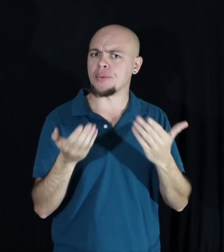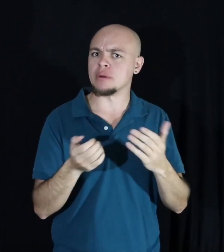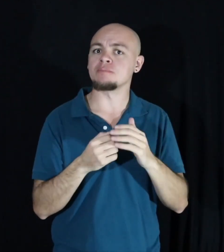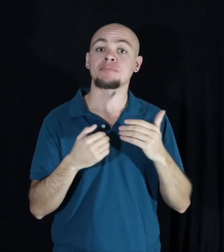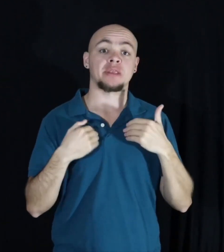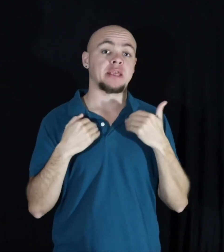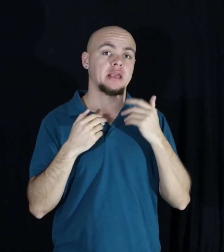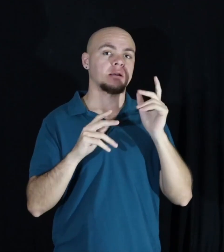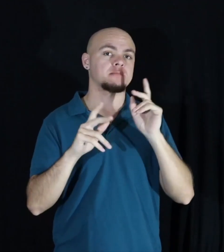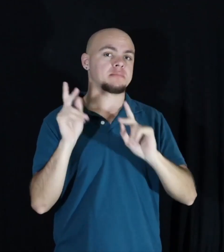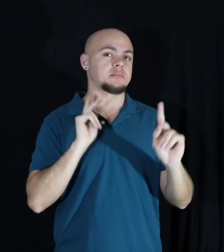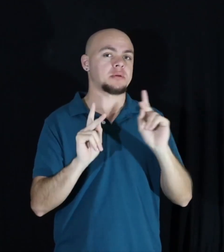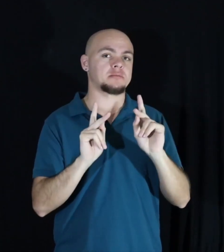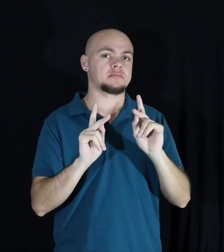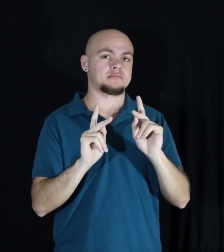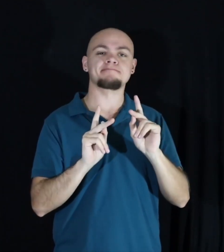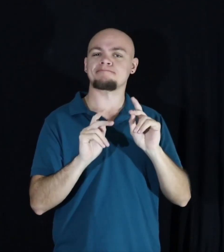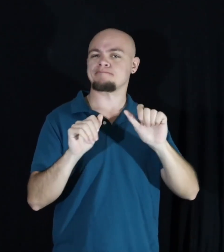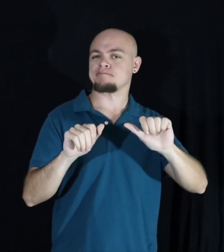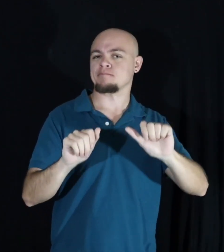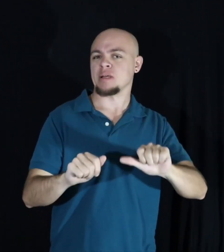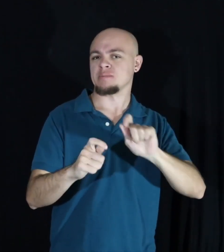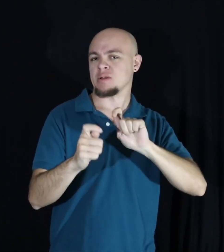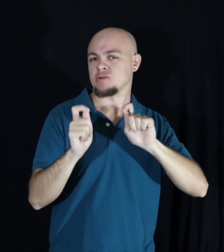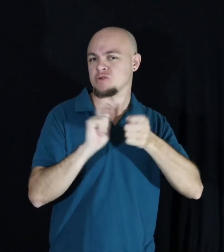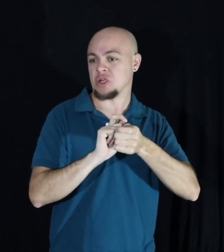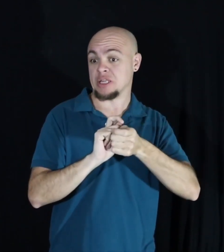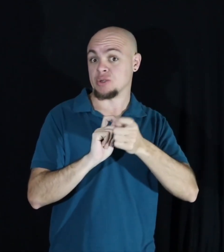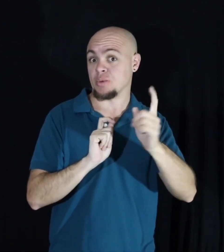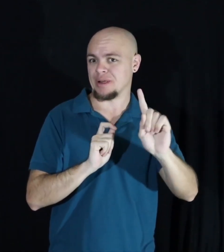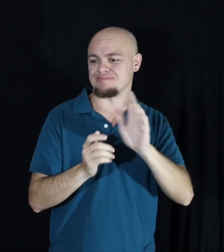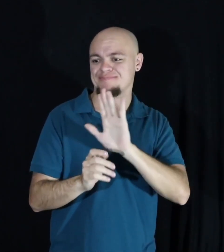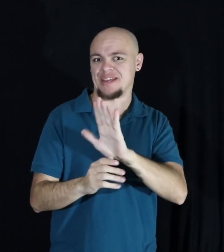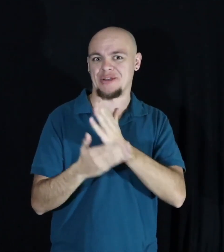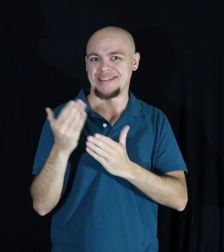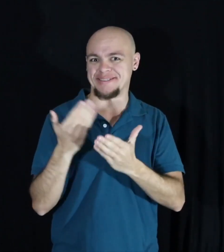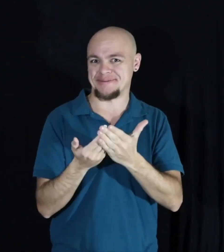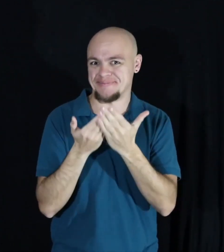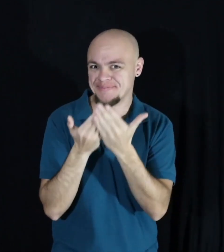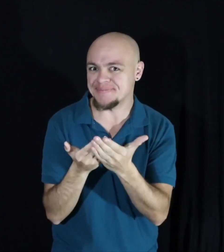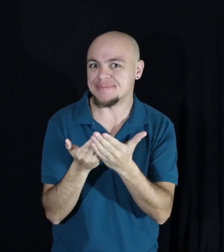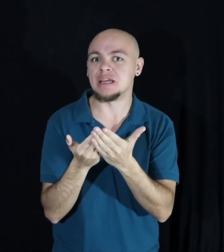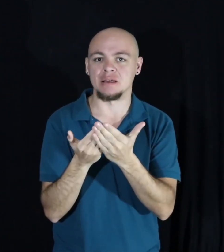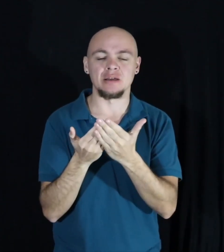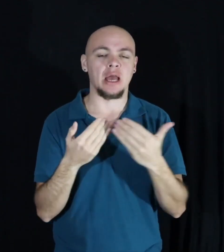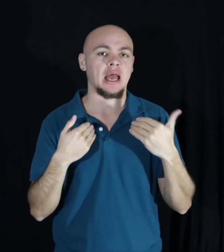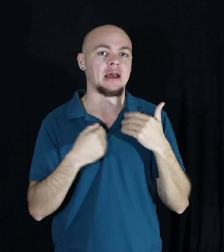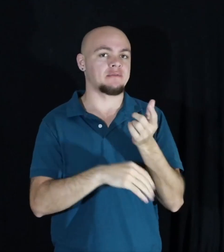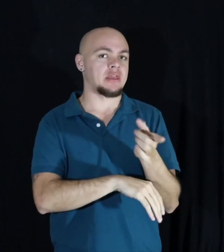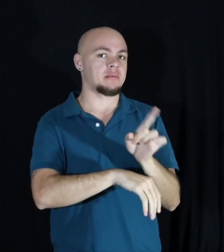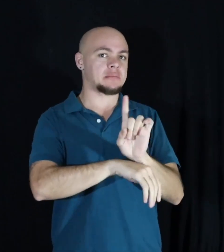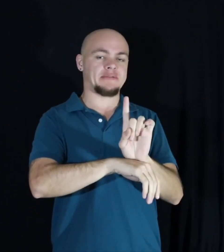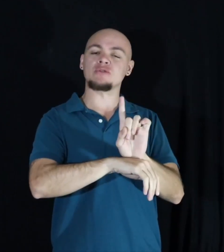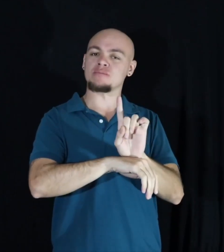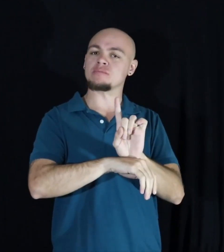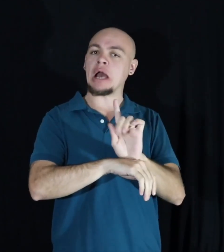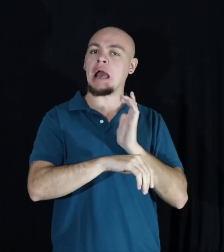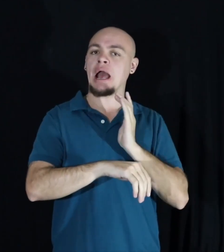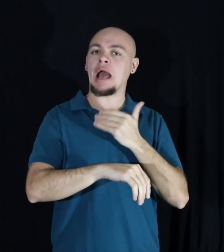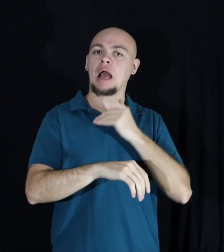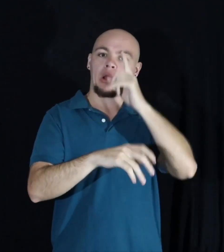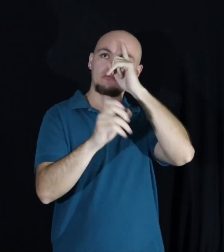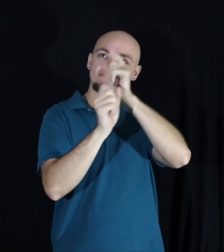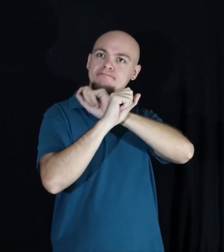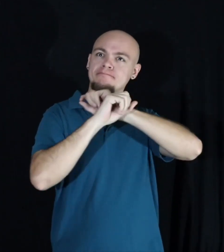people hold the possibility of change in their hands, and we were lucky enough to be afforded the platform and the resources to execute our vision